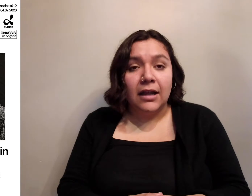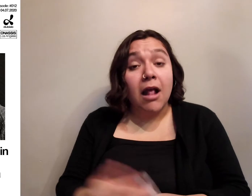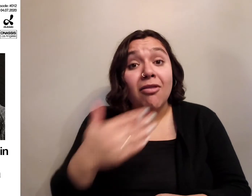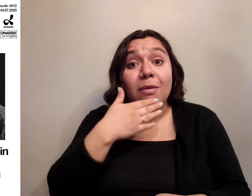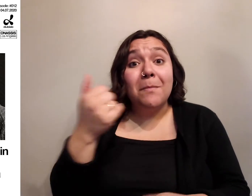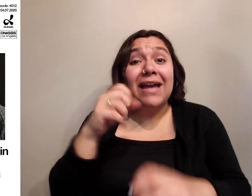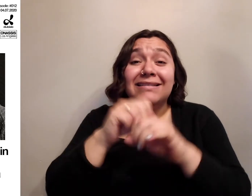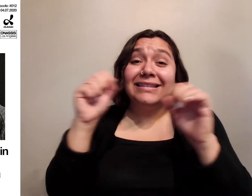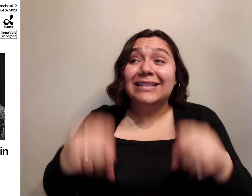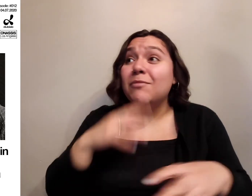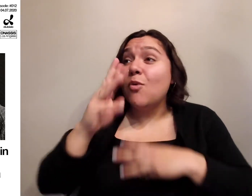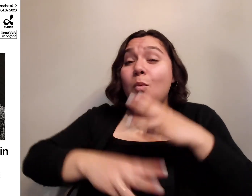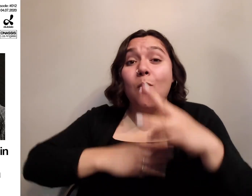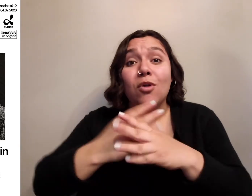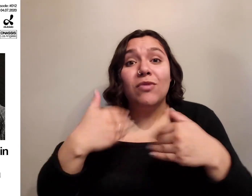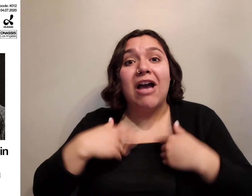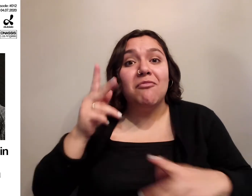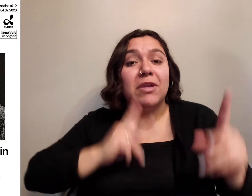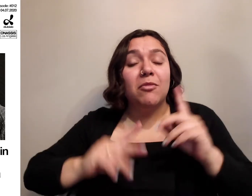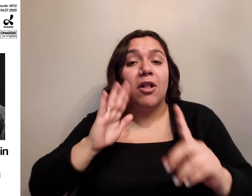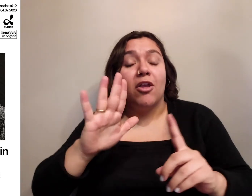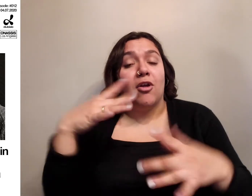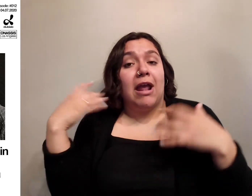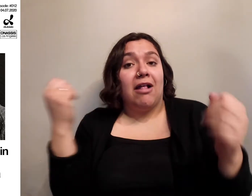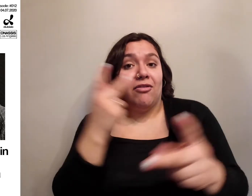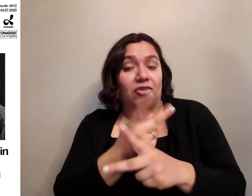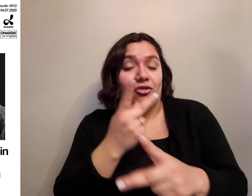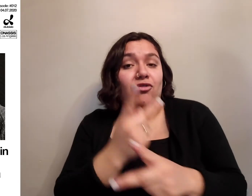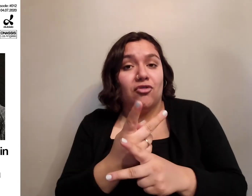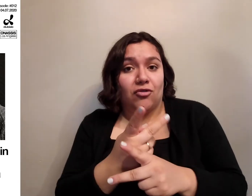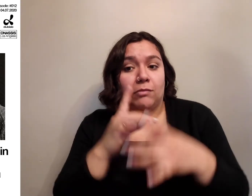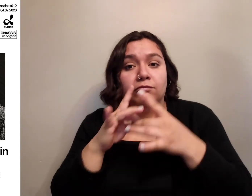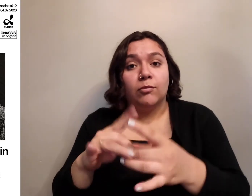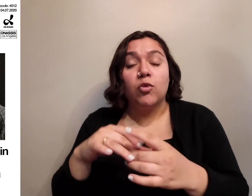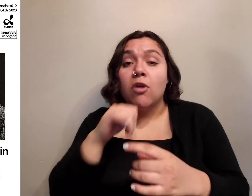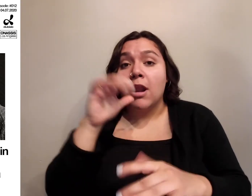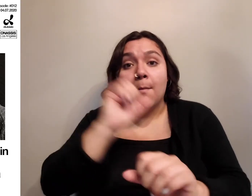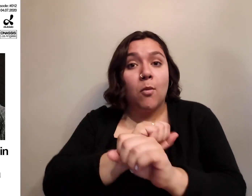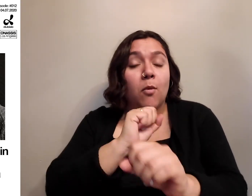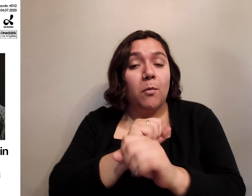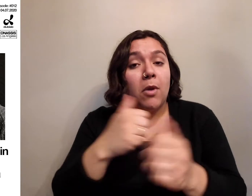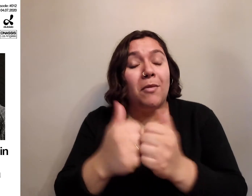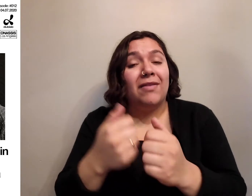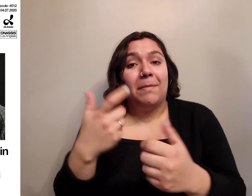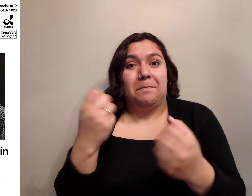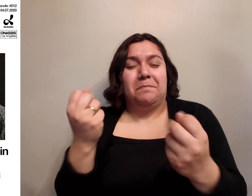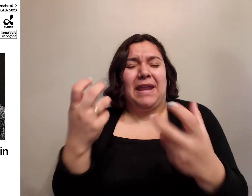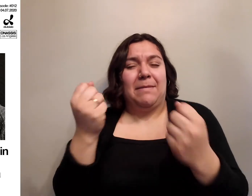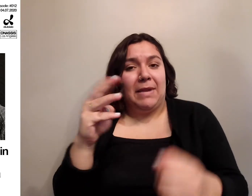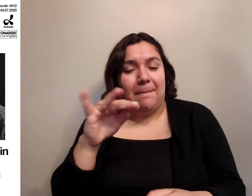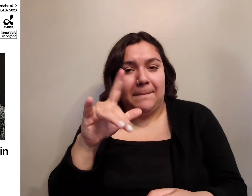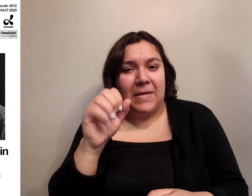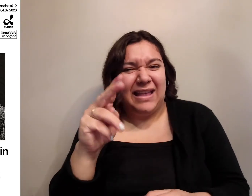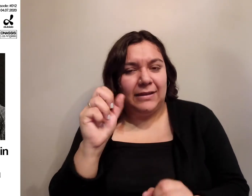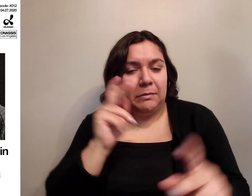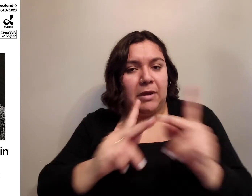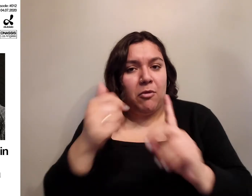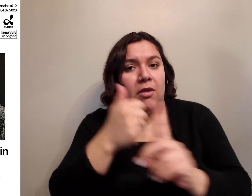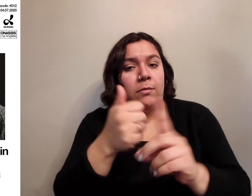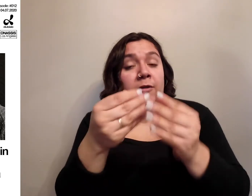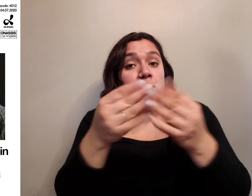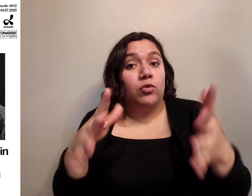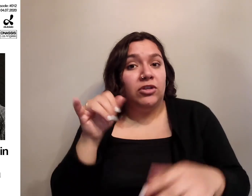best system in the world to have people's health care tied to their employment when tens of millions of people are losing their jobs.